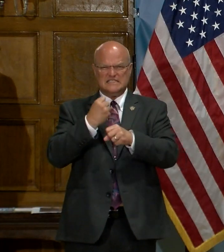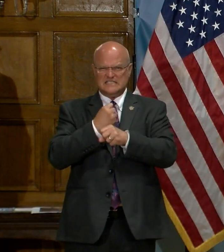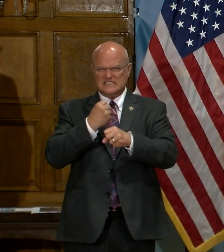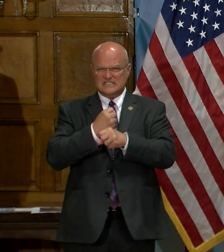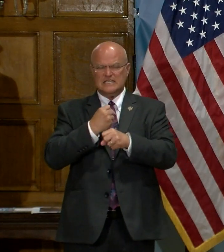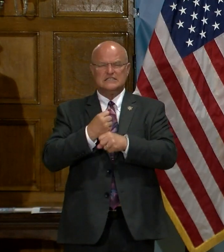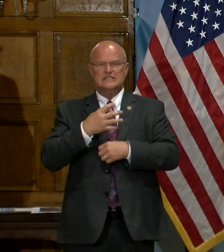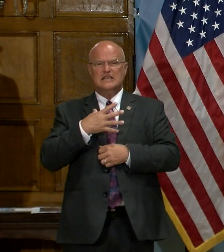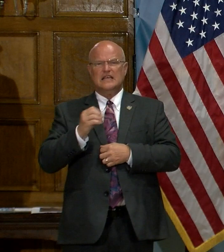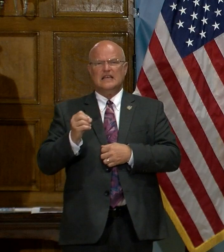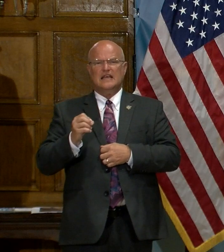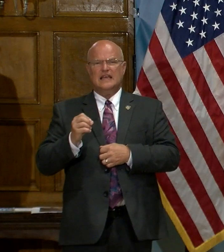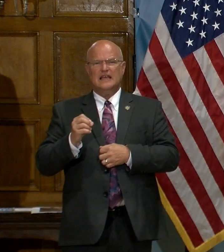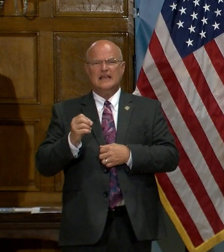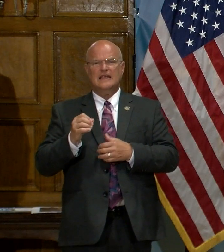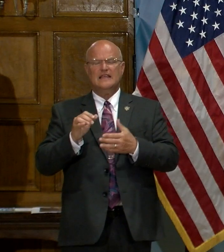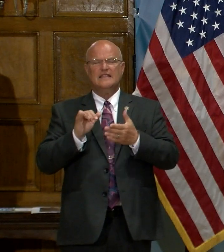and